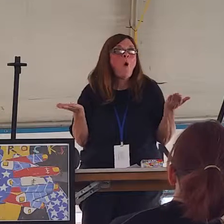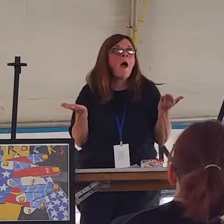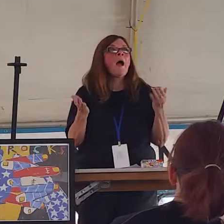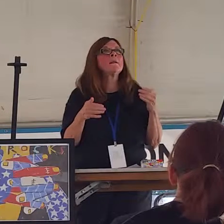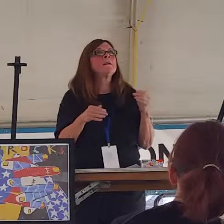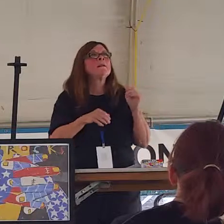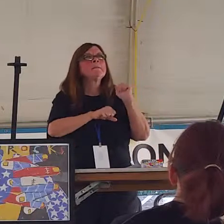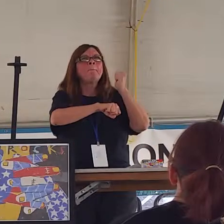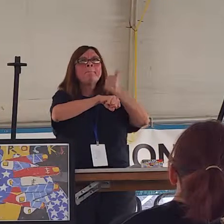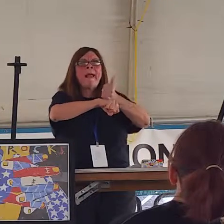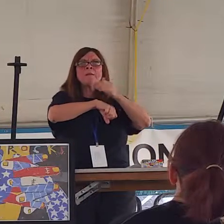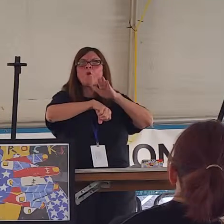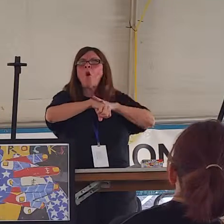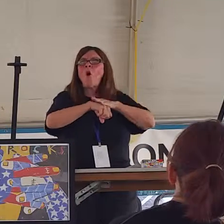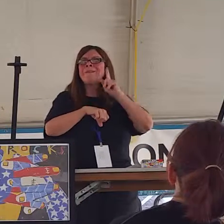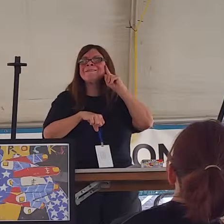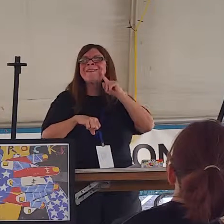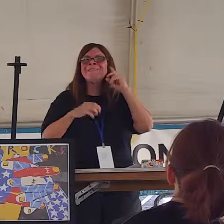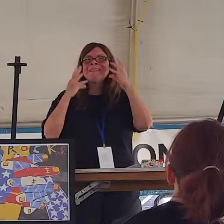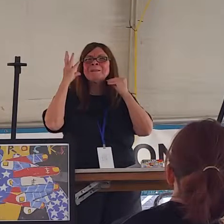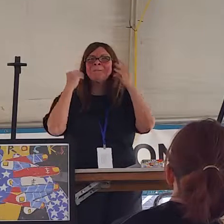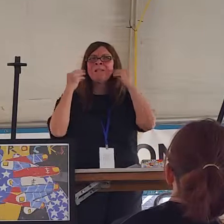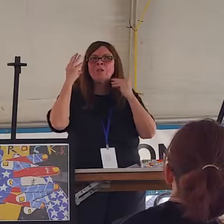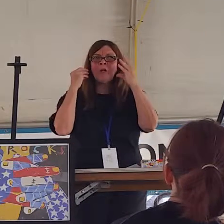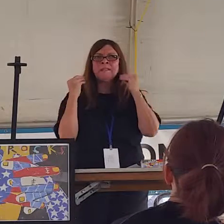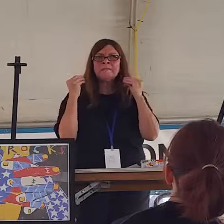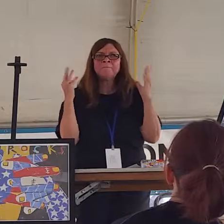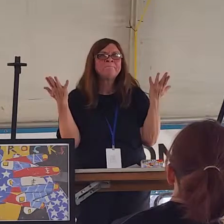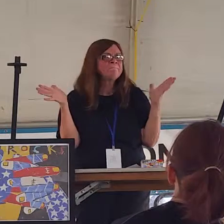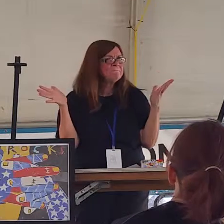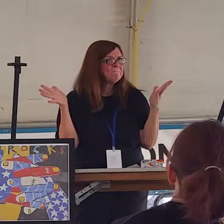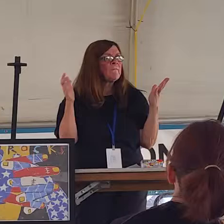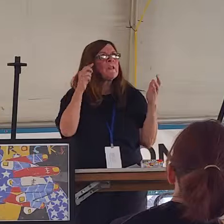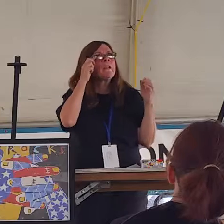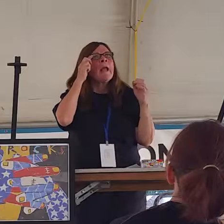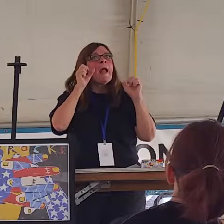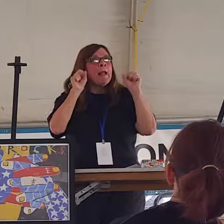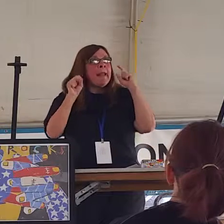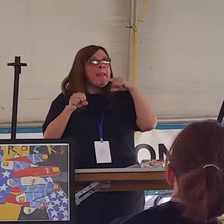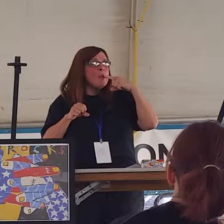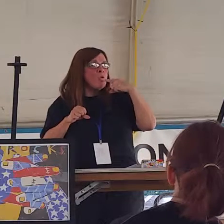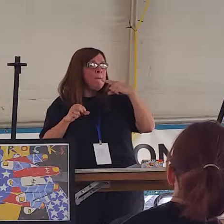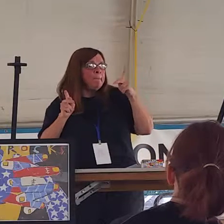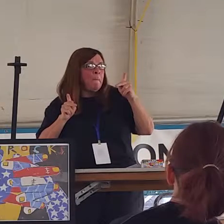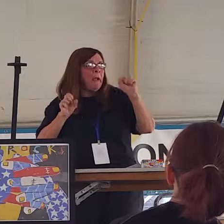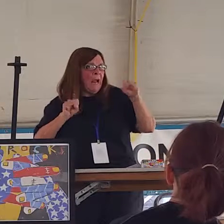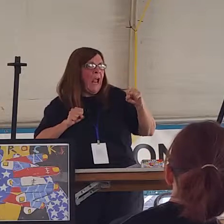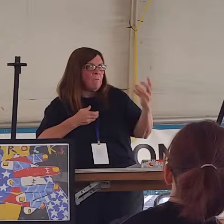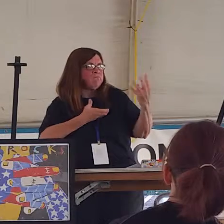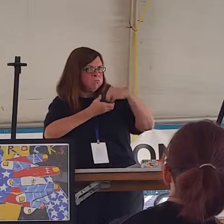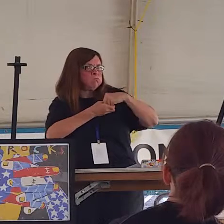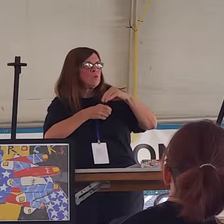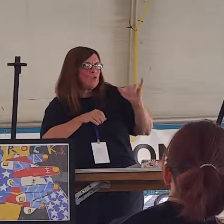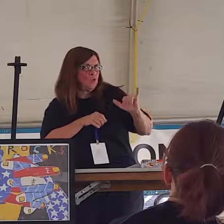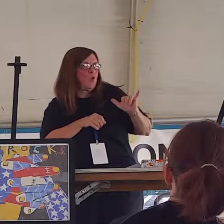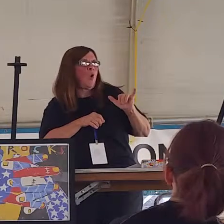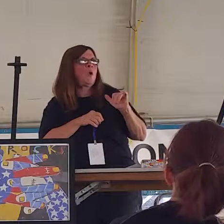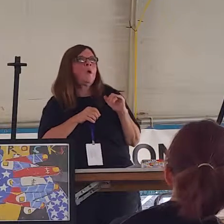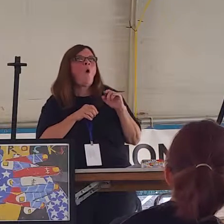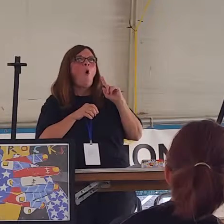This manifesto was something that was signed, and it came from people's deaf experience. Hearing people